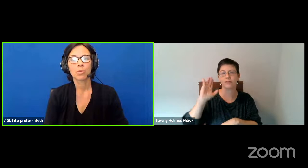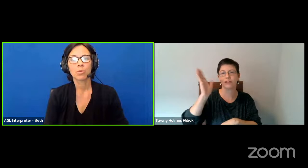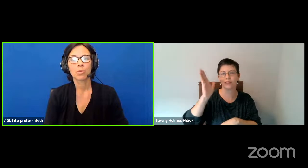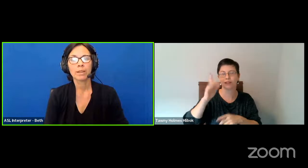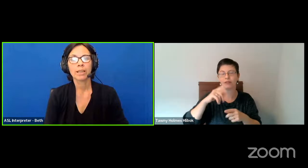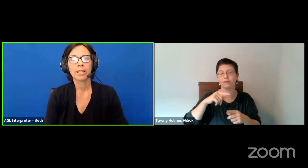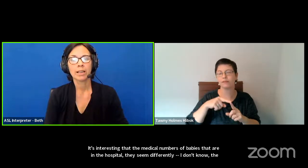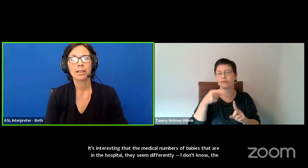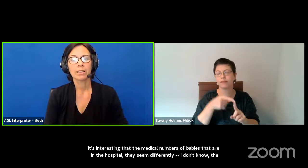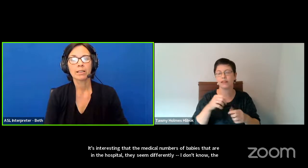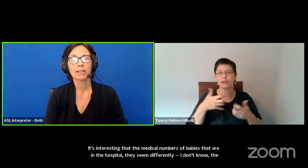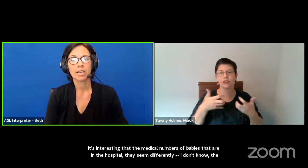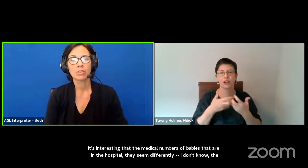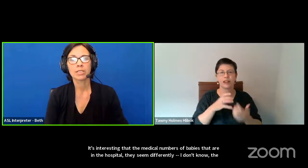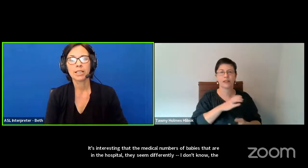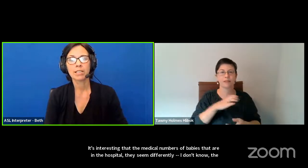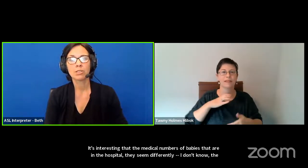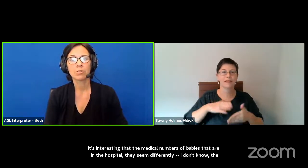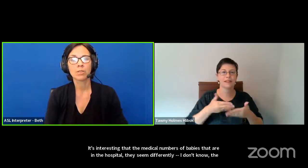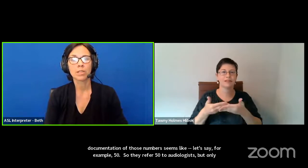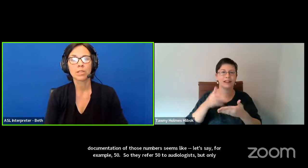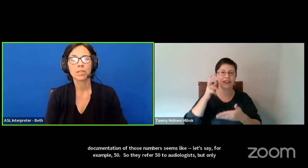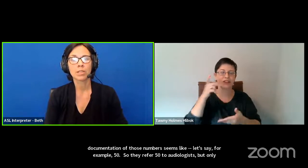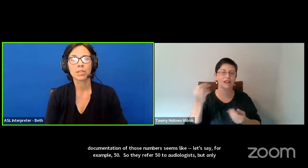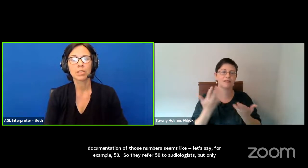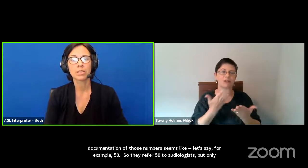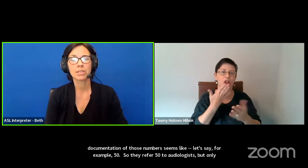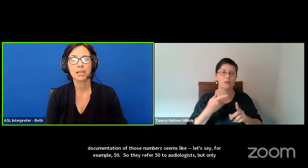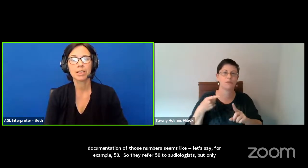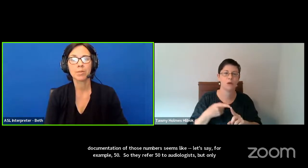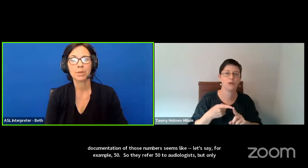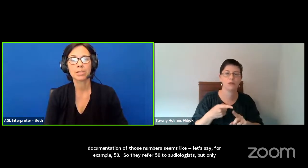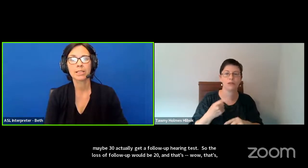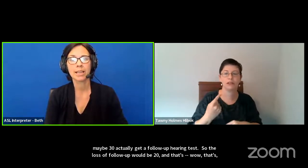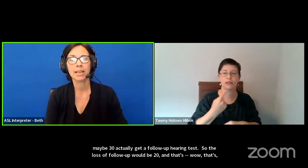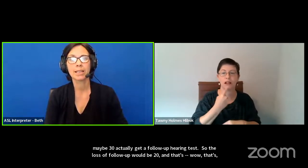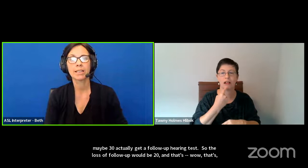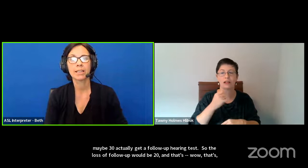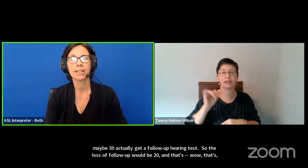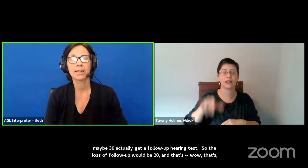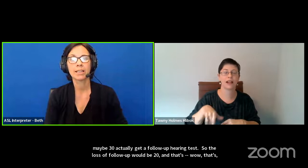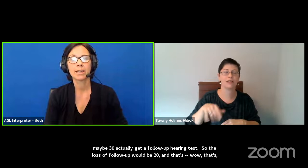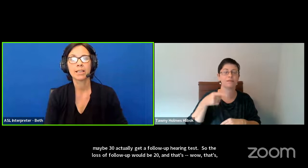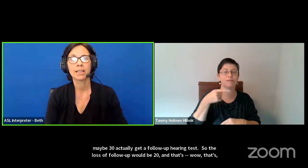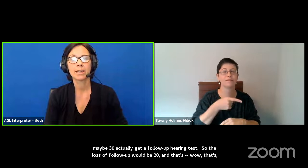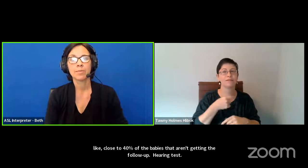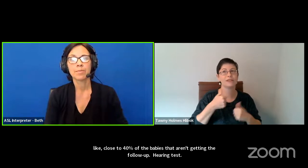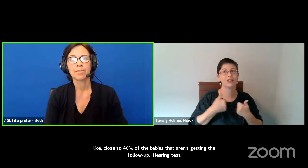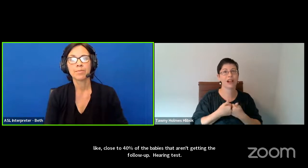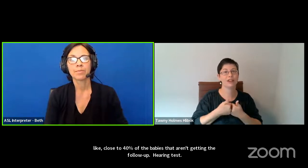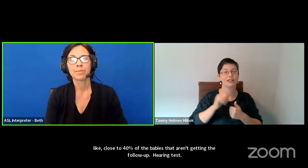be really interesting to look into those numbers, and